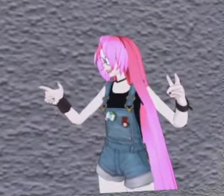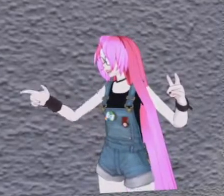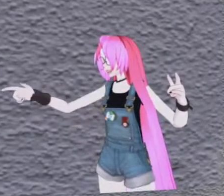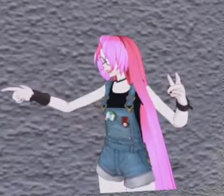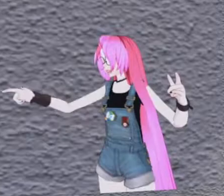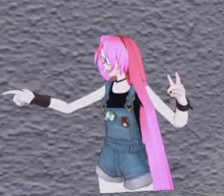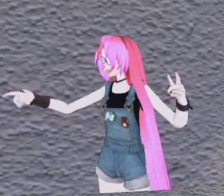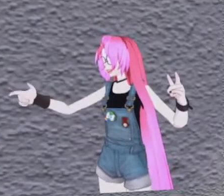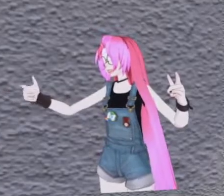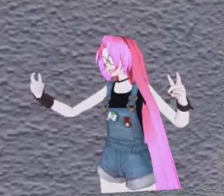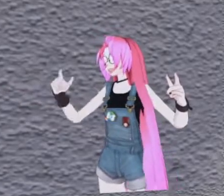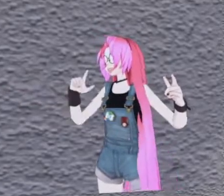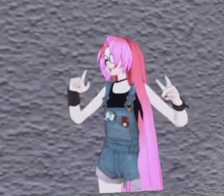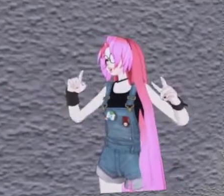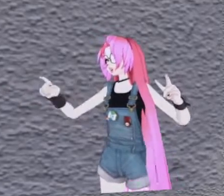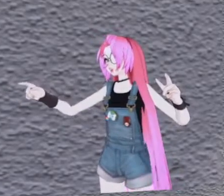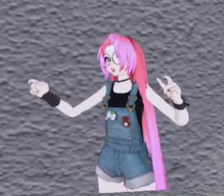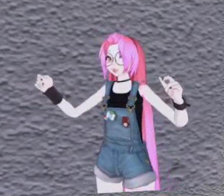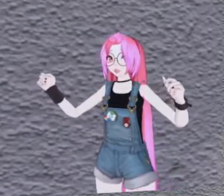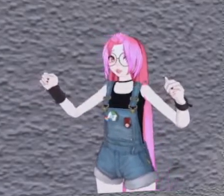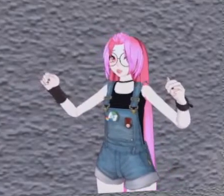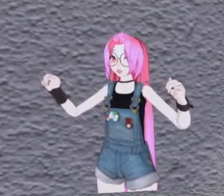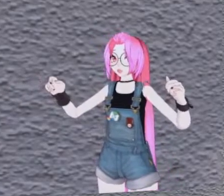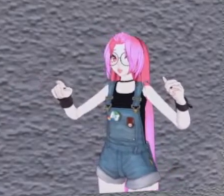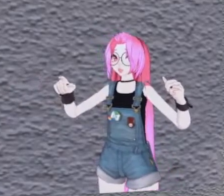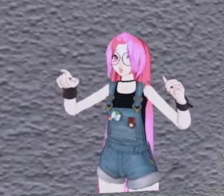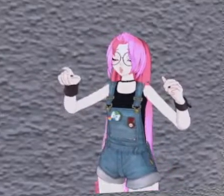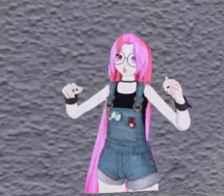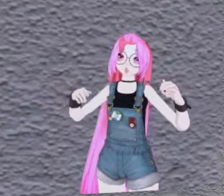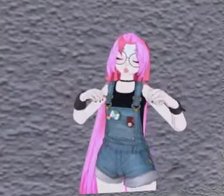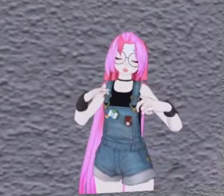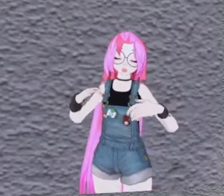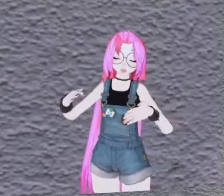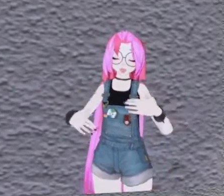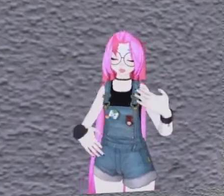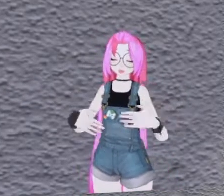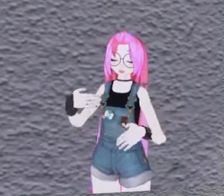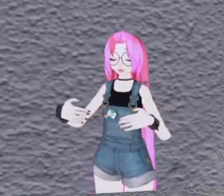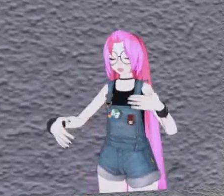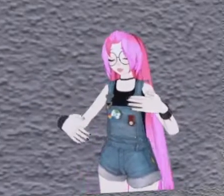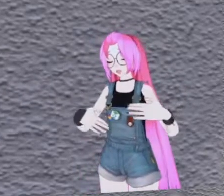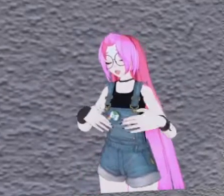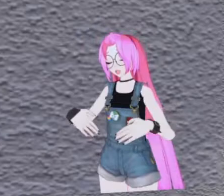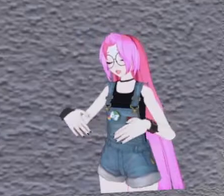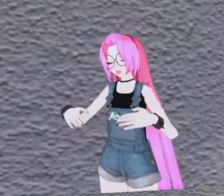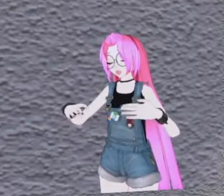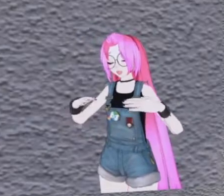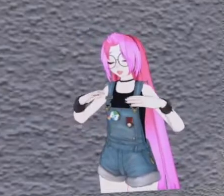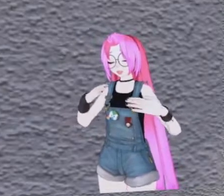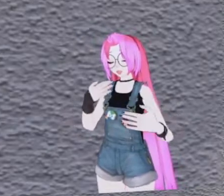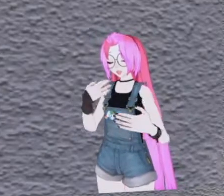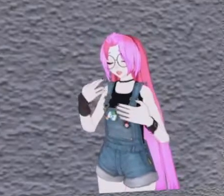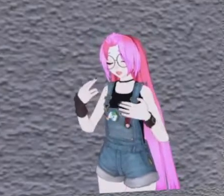Crow's new? Yeah, sure. You're new. Okay, welcome. We got a few newcomers. Welcome. It's good to see you